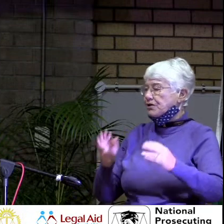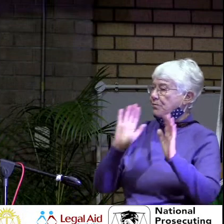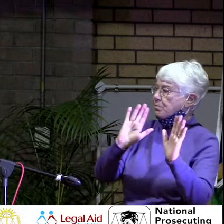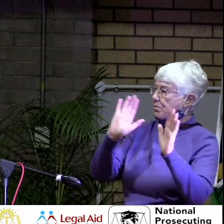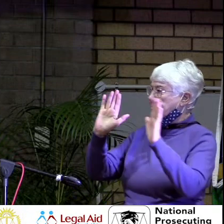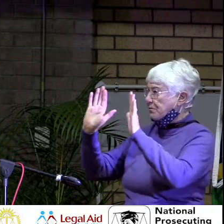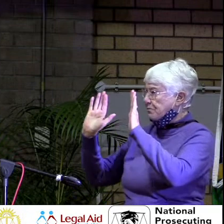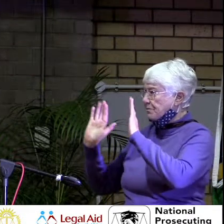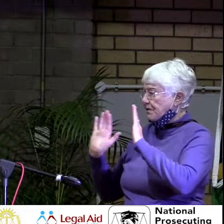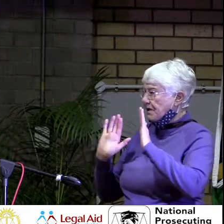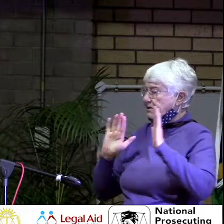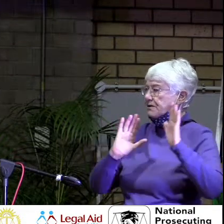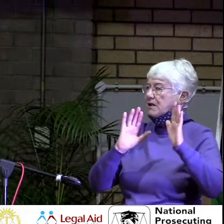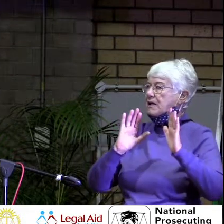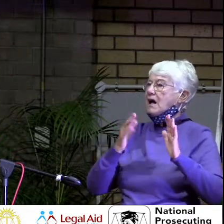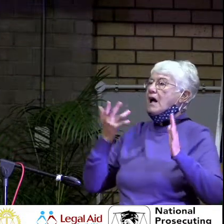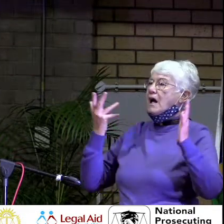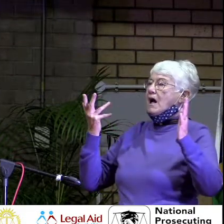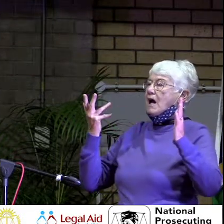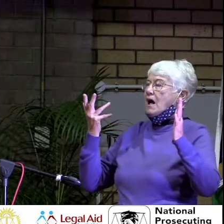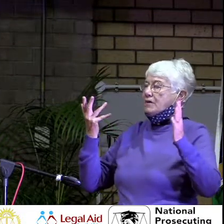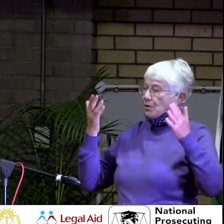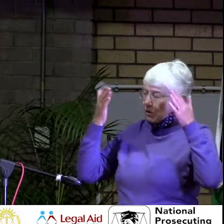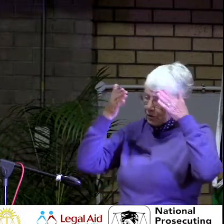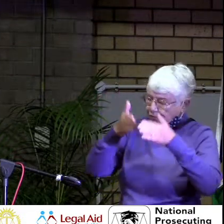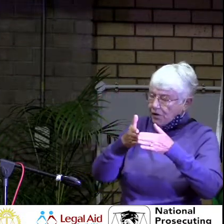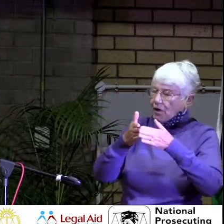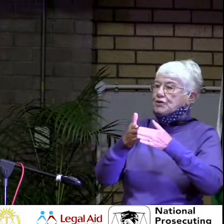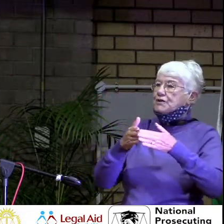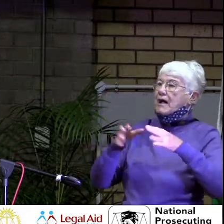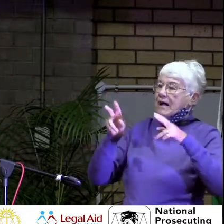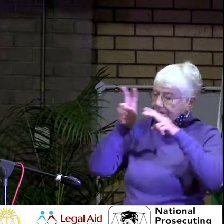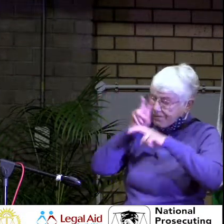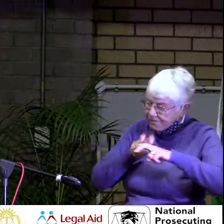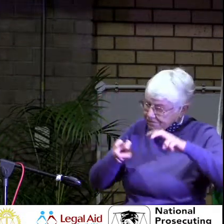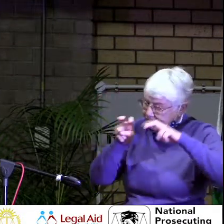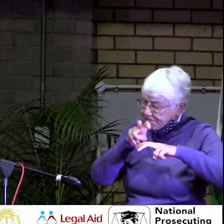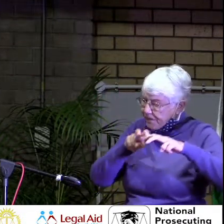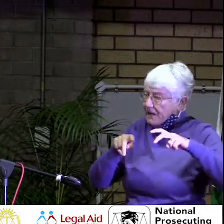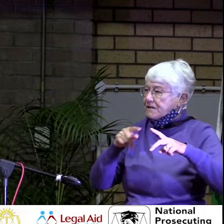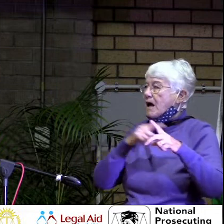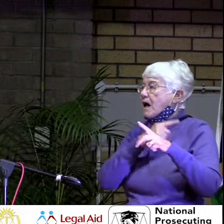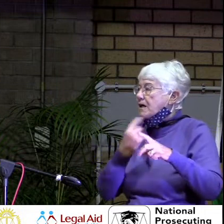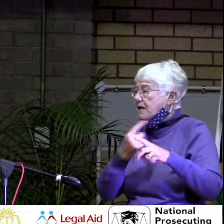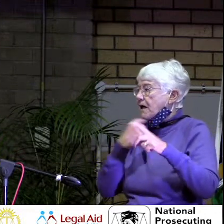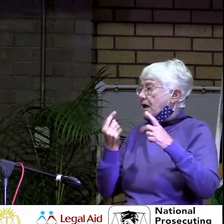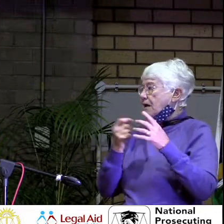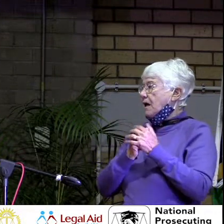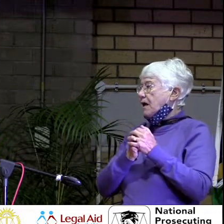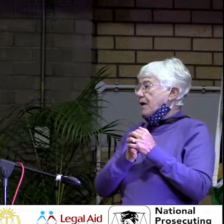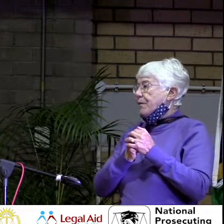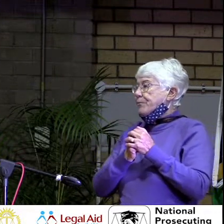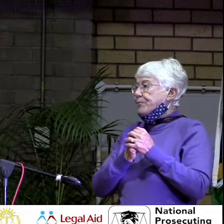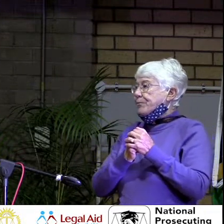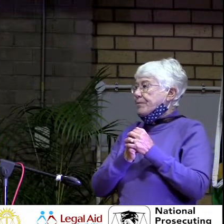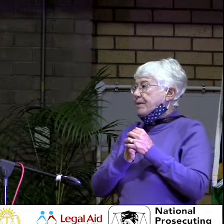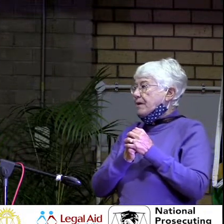on efforts in investigating crimes. And nationally, those FCS units have contributed